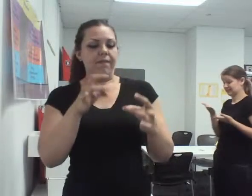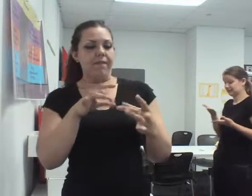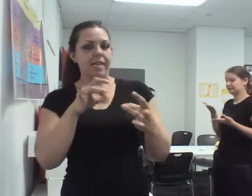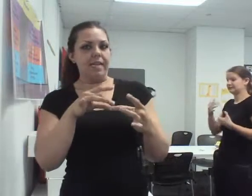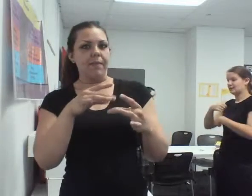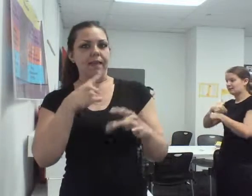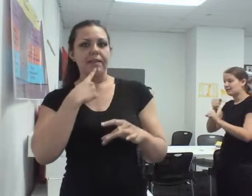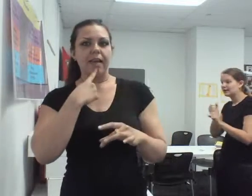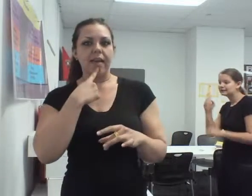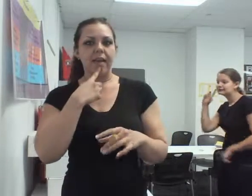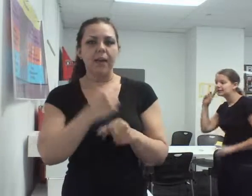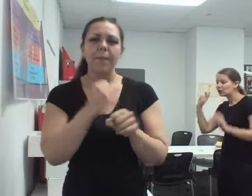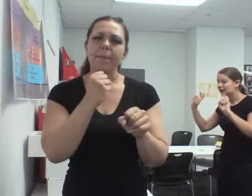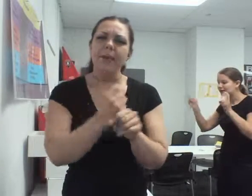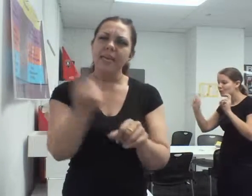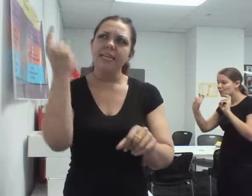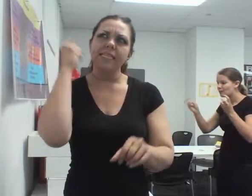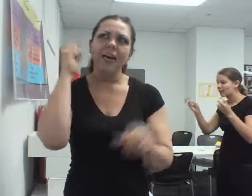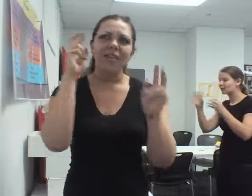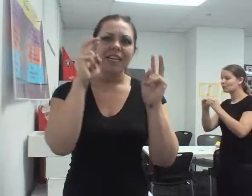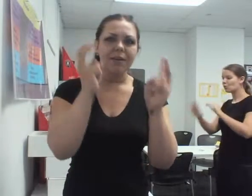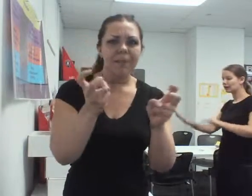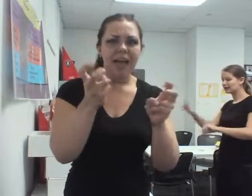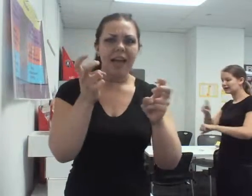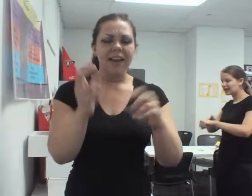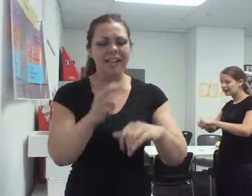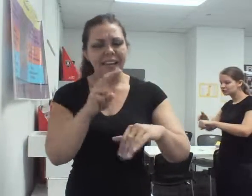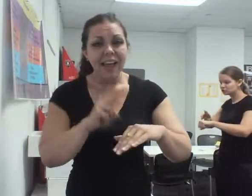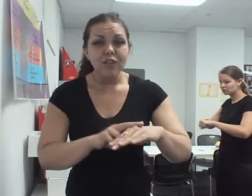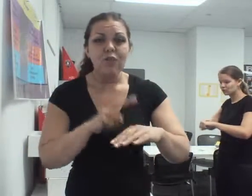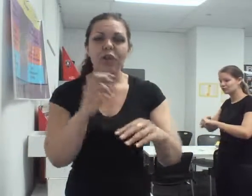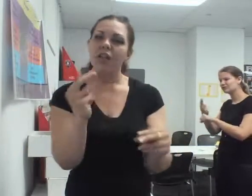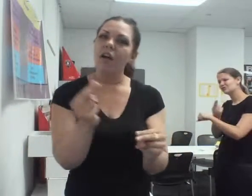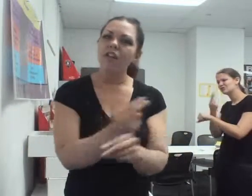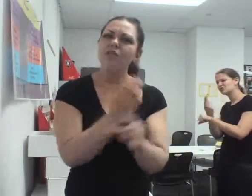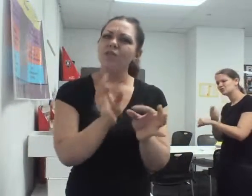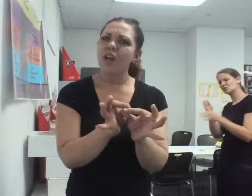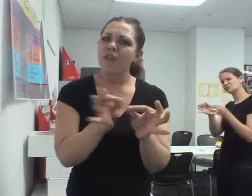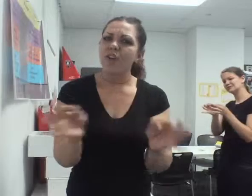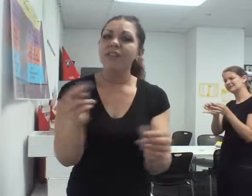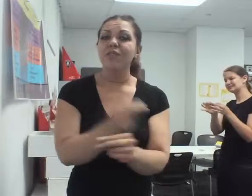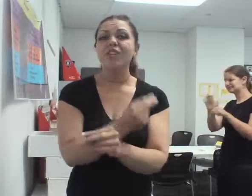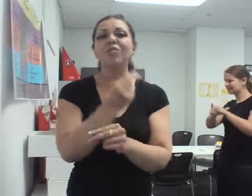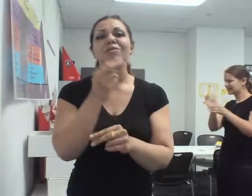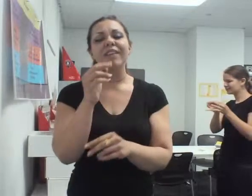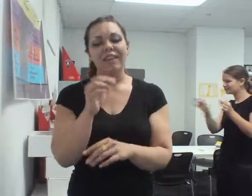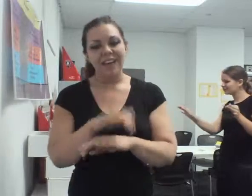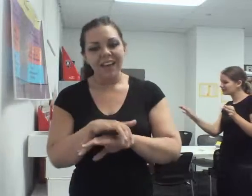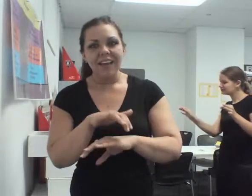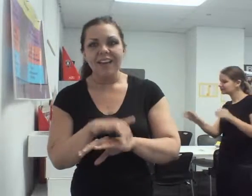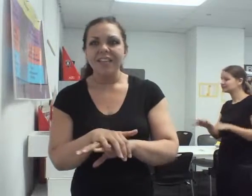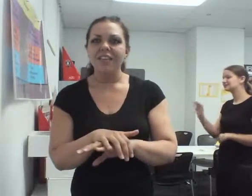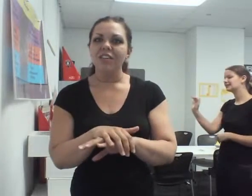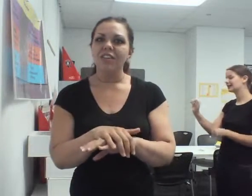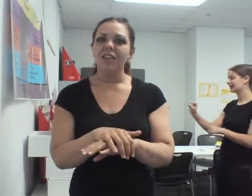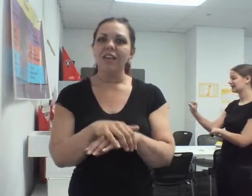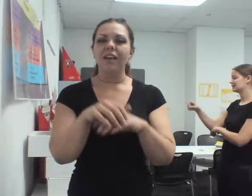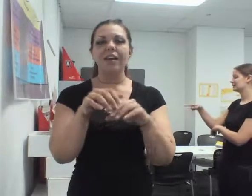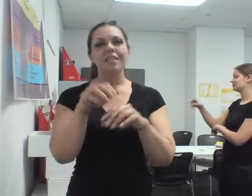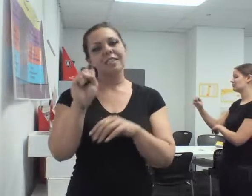idiomatic, make it sound more natural. Use phrases that we use in English all the time, like a spectacular sunrise, instead of, it turns